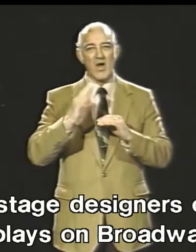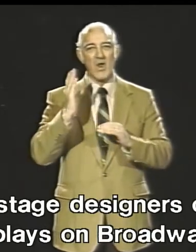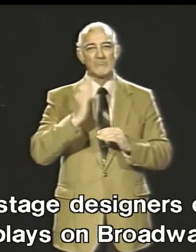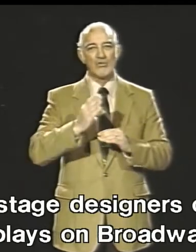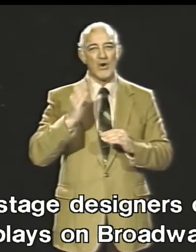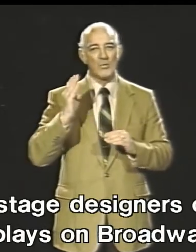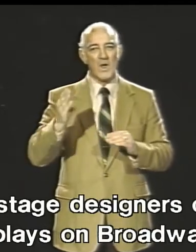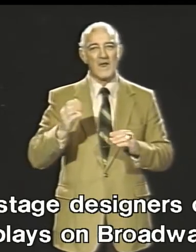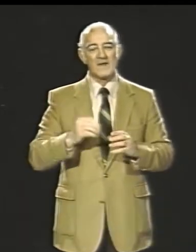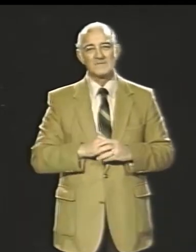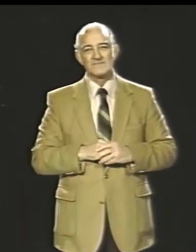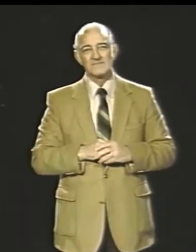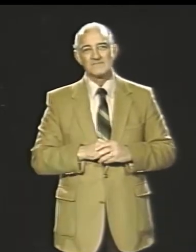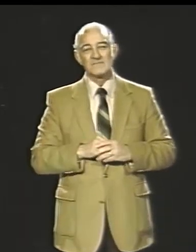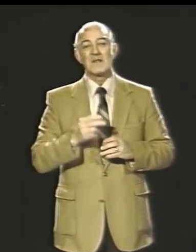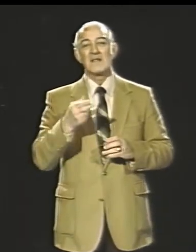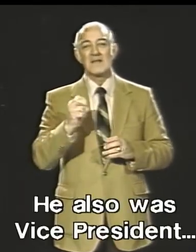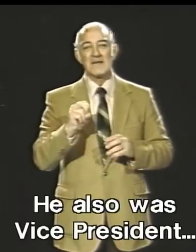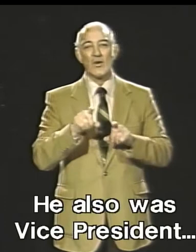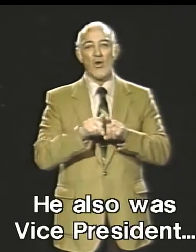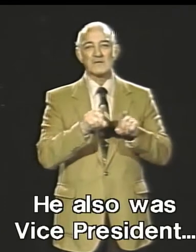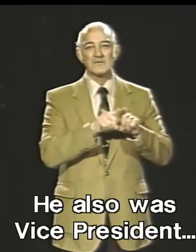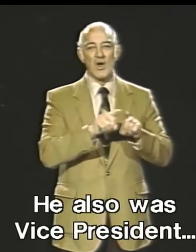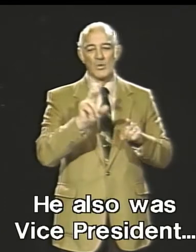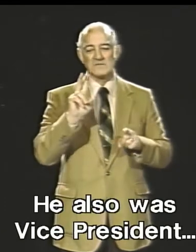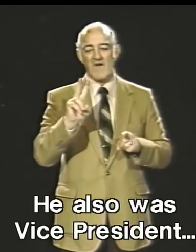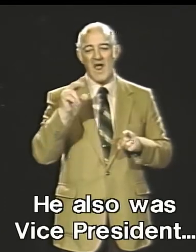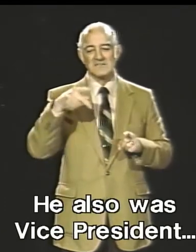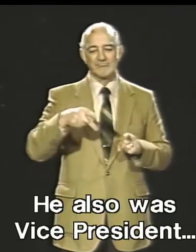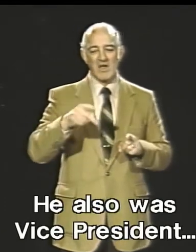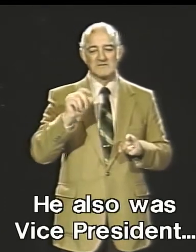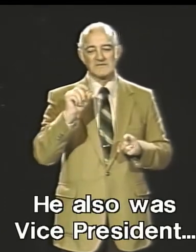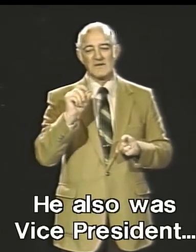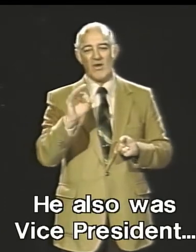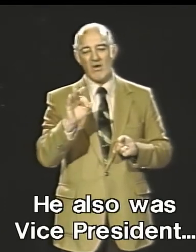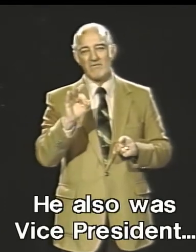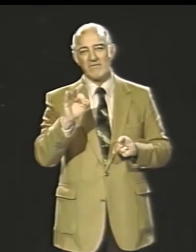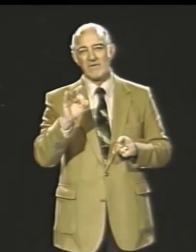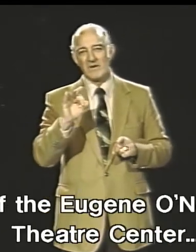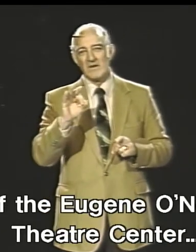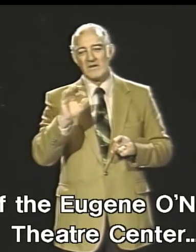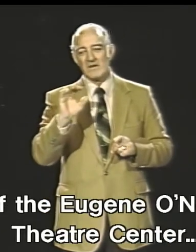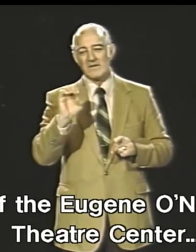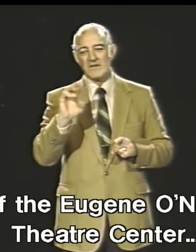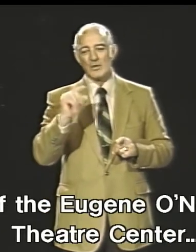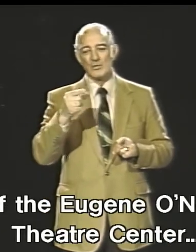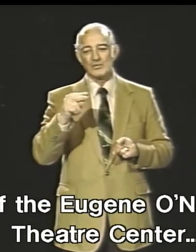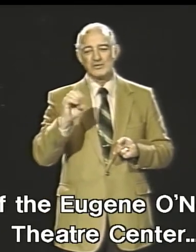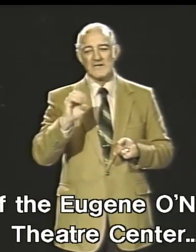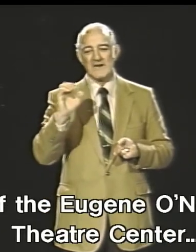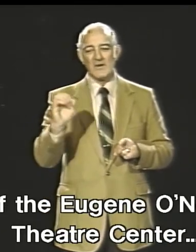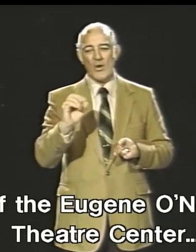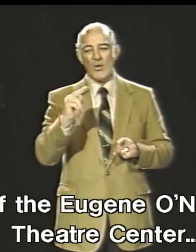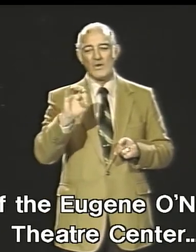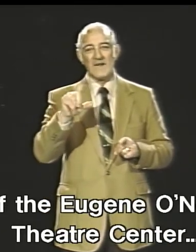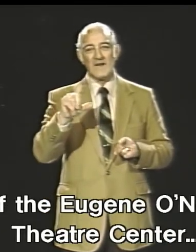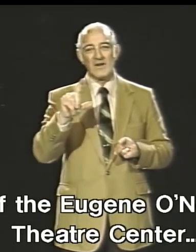of plays on Broadway. He also was vice president of the Eugene